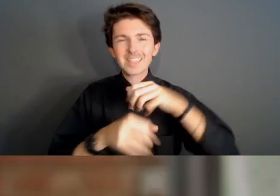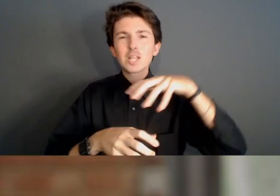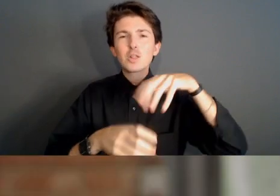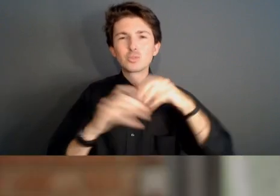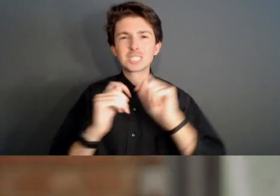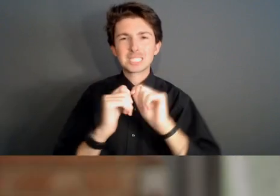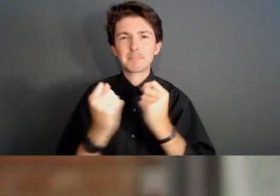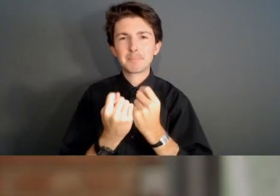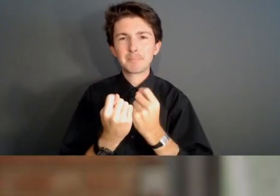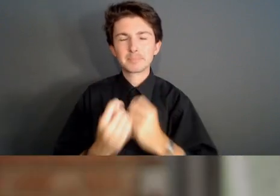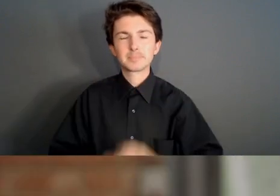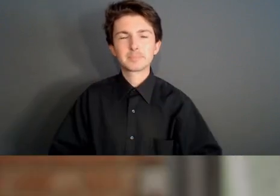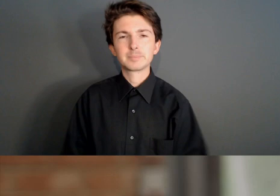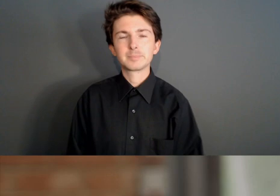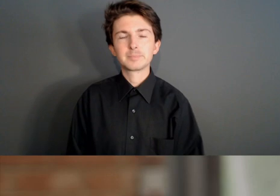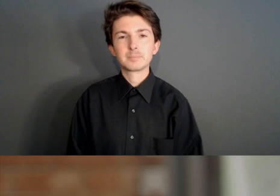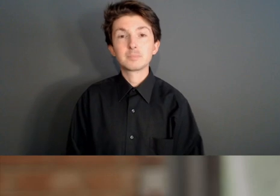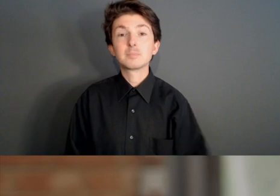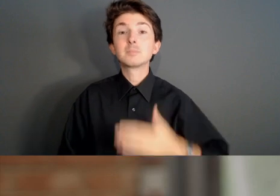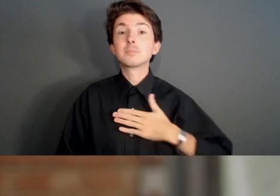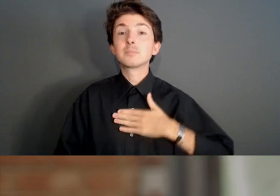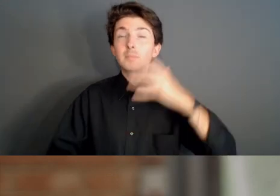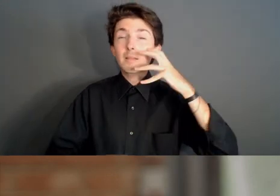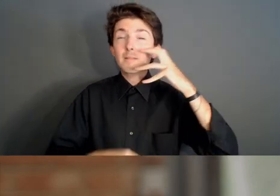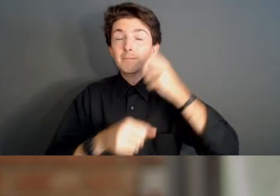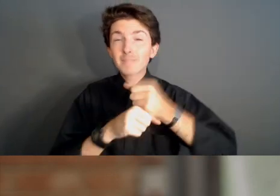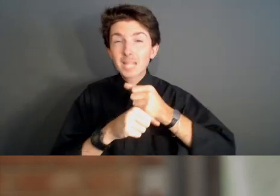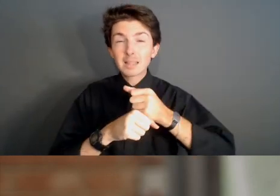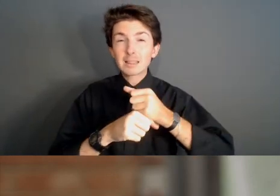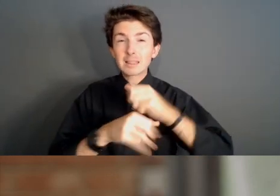team. My Faith Inclusion